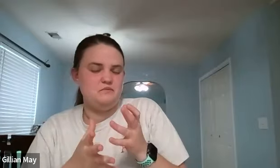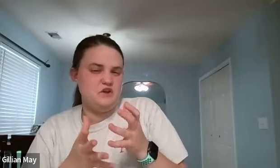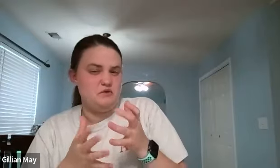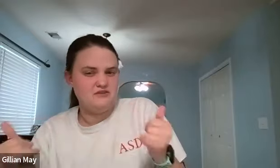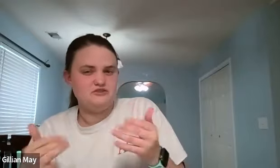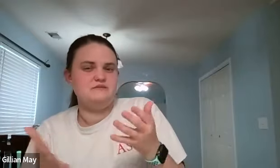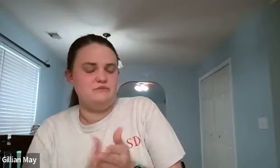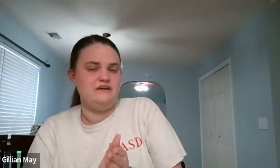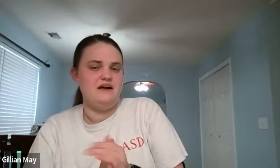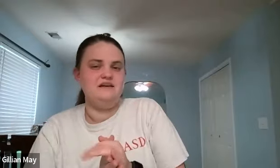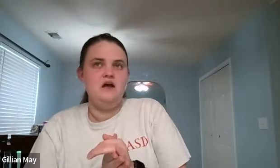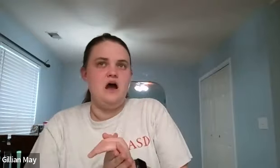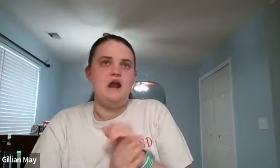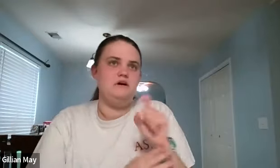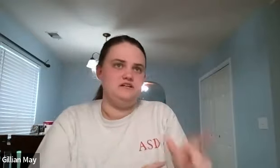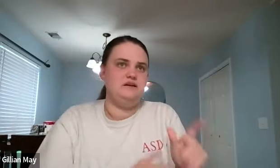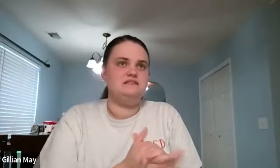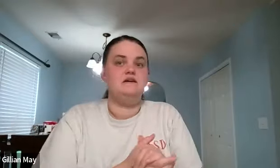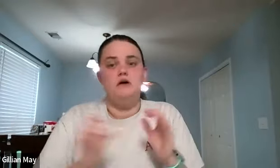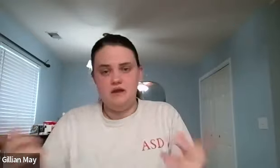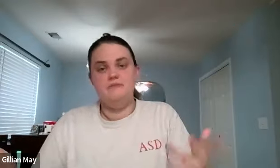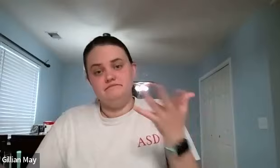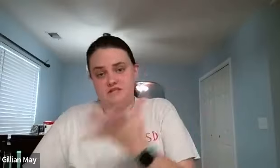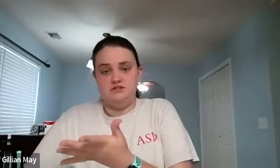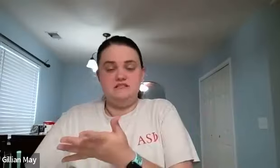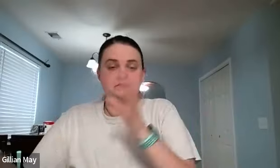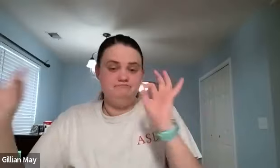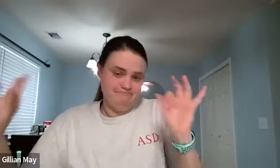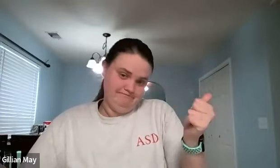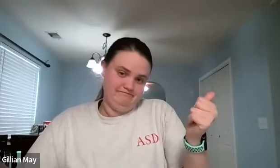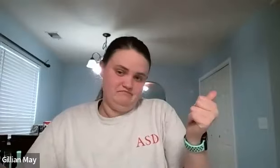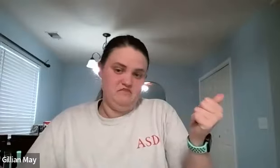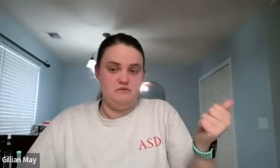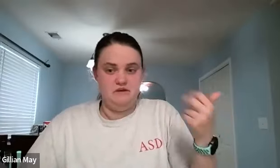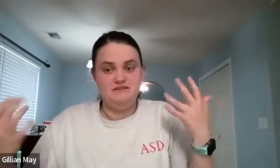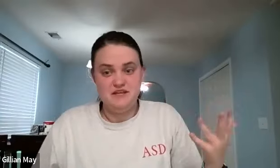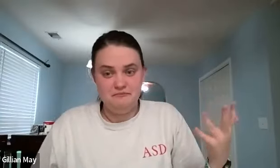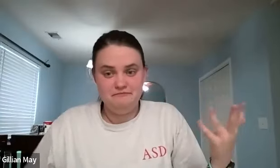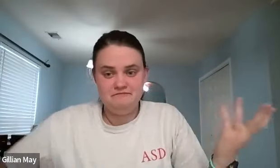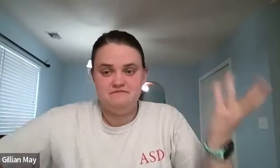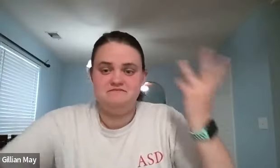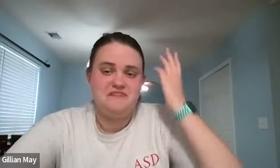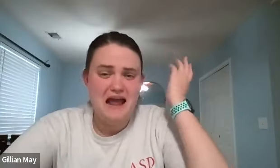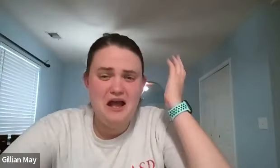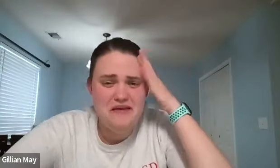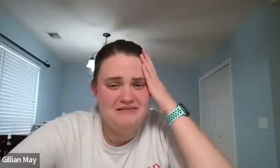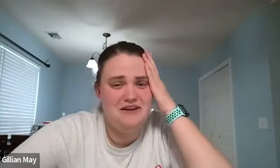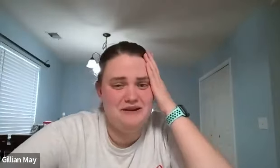their boundaries with being like, I don't want to do ASL. Okay, that's your decision. Fine with me. So that I hope that I know I